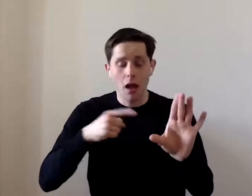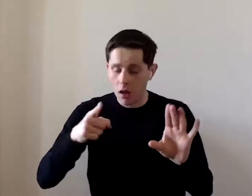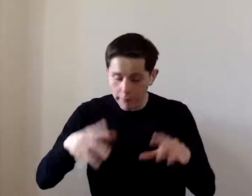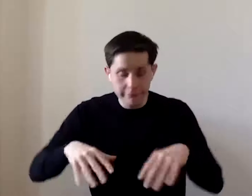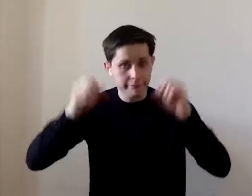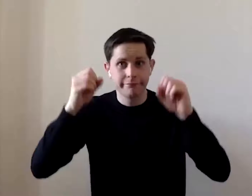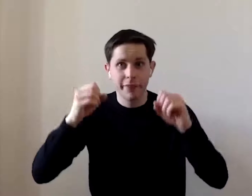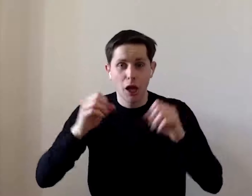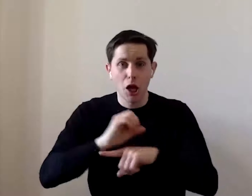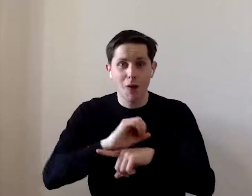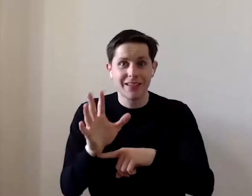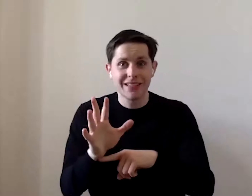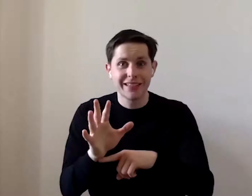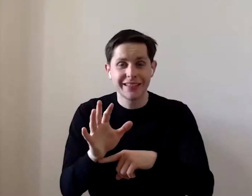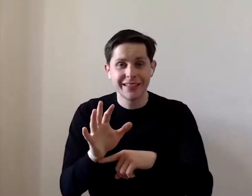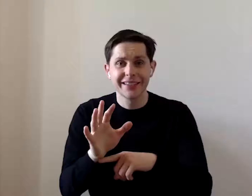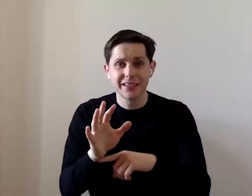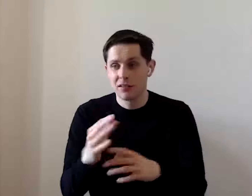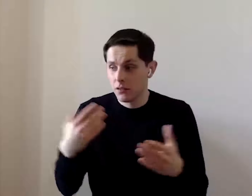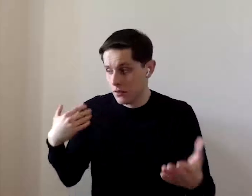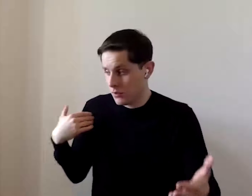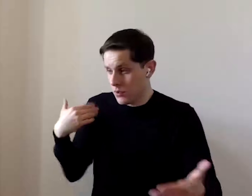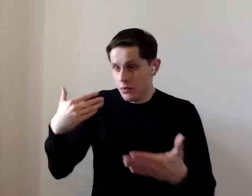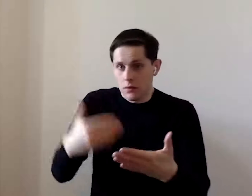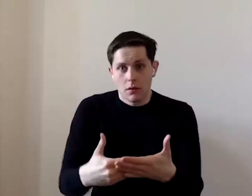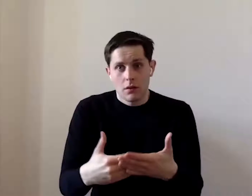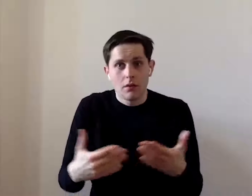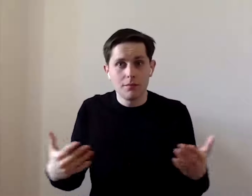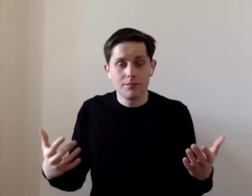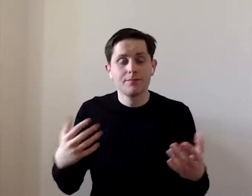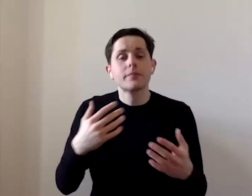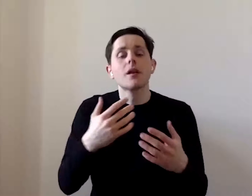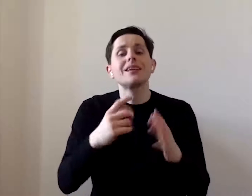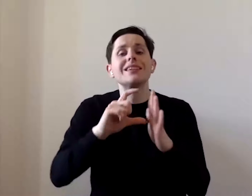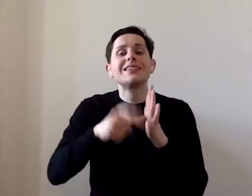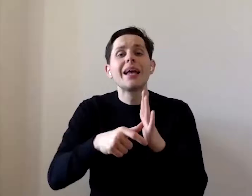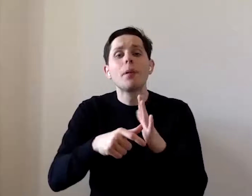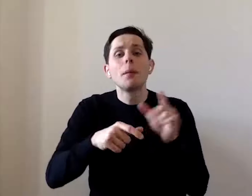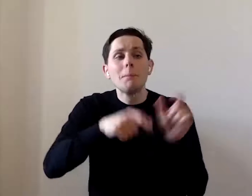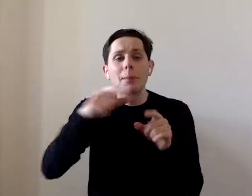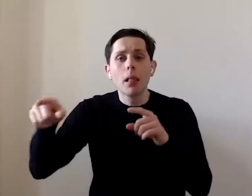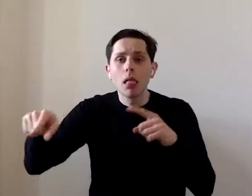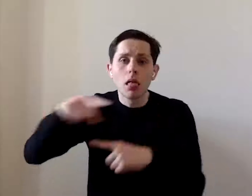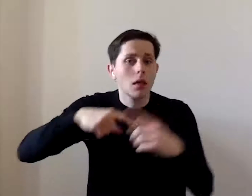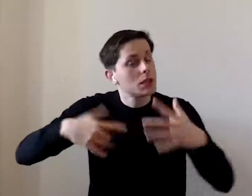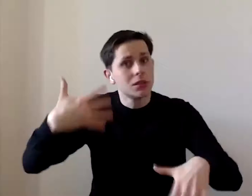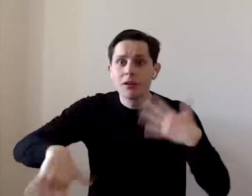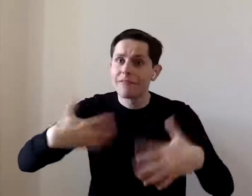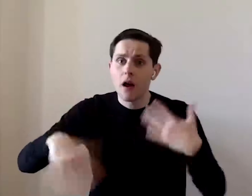and has been present the whole way through. And unlike for a lot of disabled people, the pandemic actually made